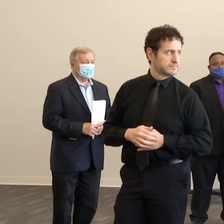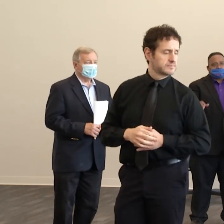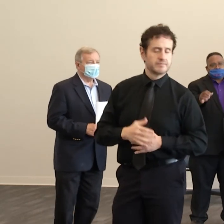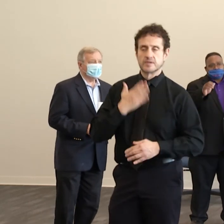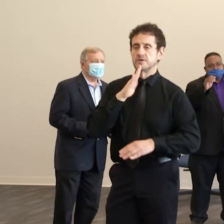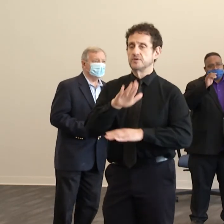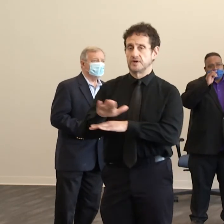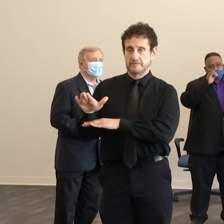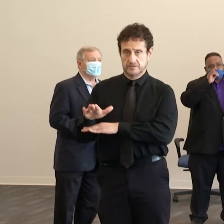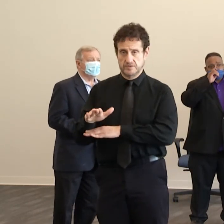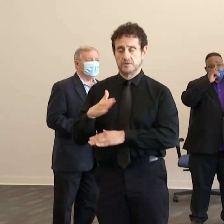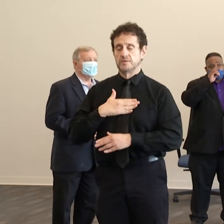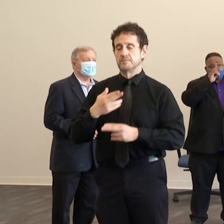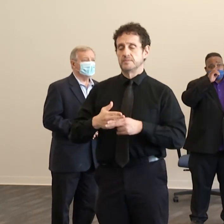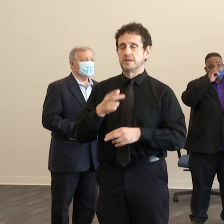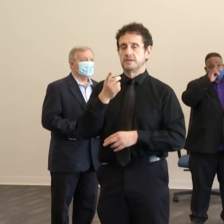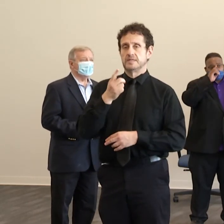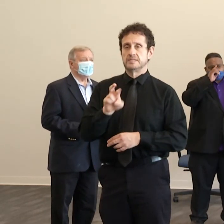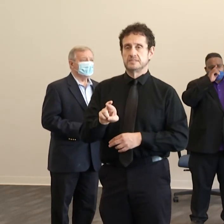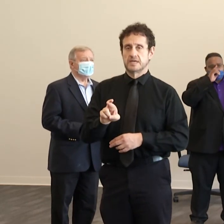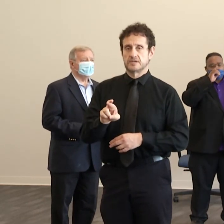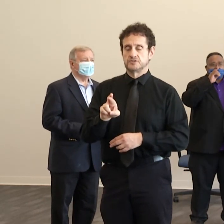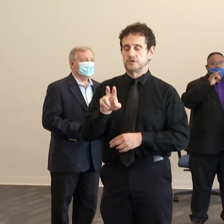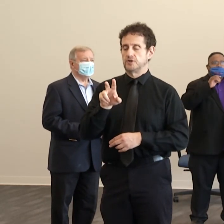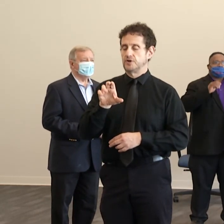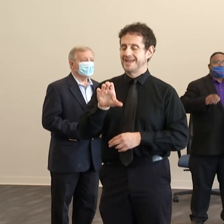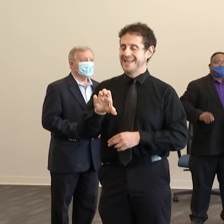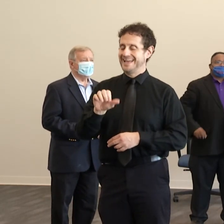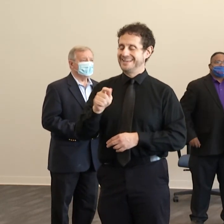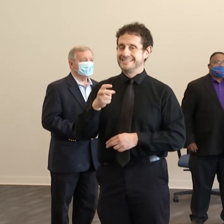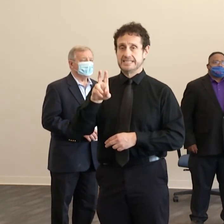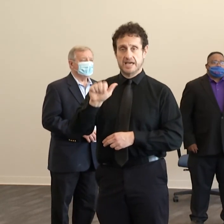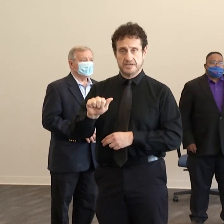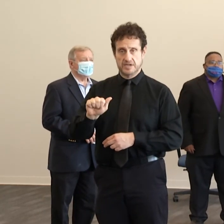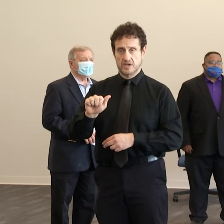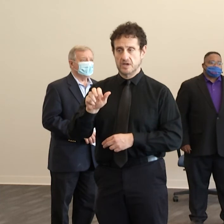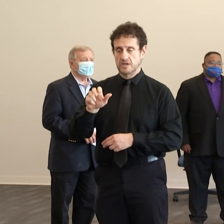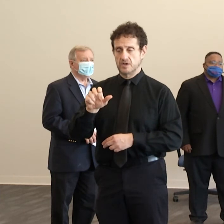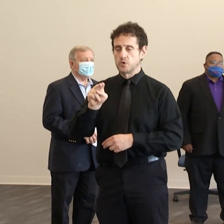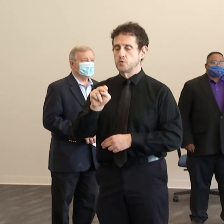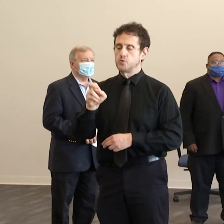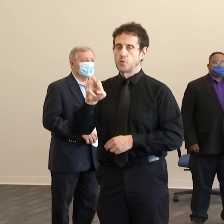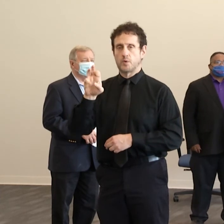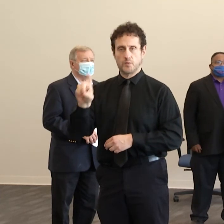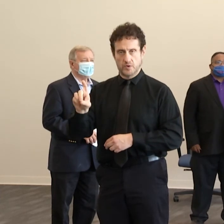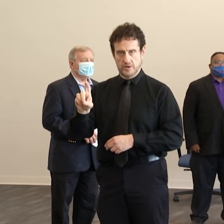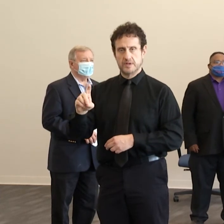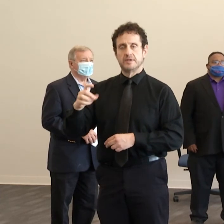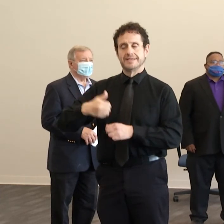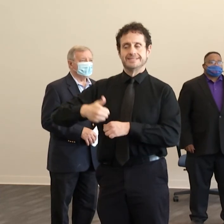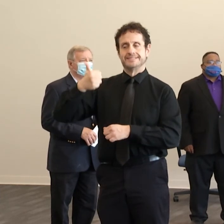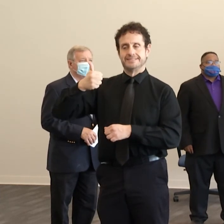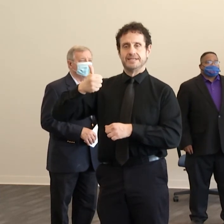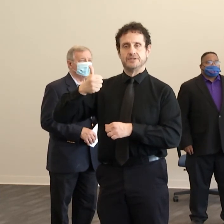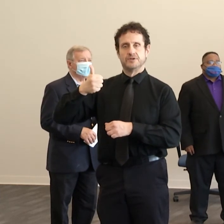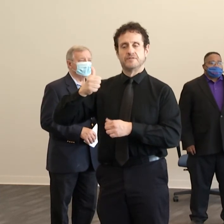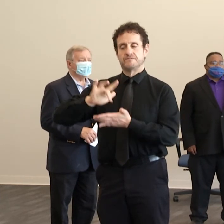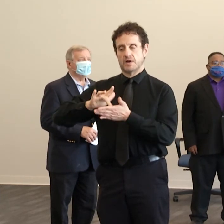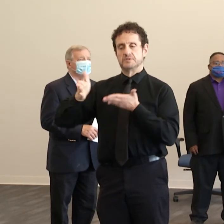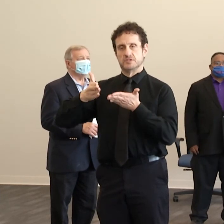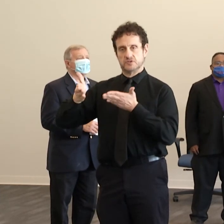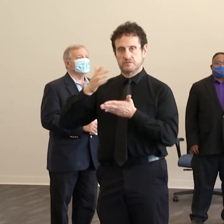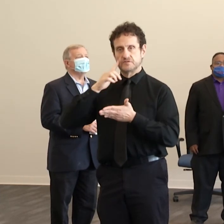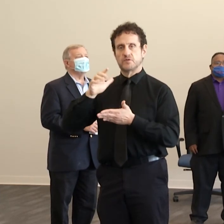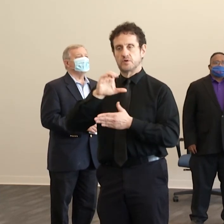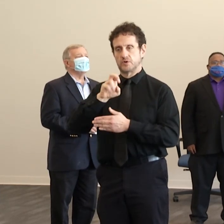Good afternoon, everyone. My name is Dr. Casten Norwood, Senior Director of Pharmacy Services for the health system. So we have a large percentage of